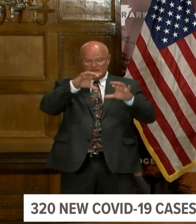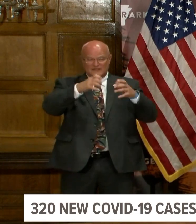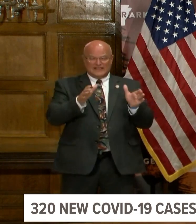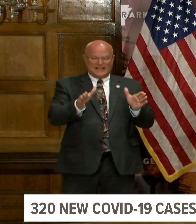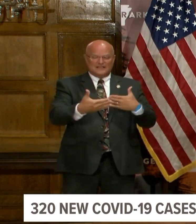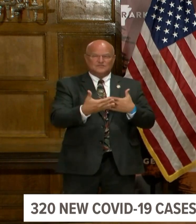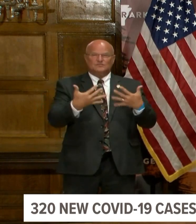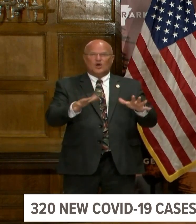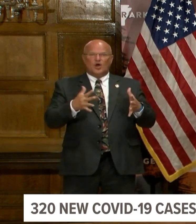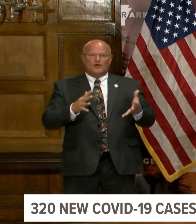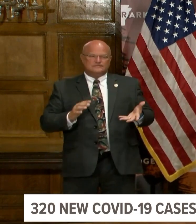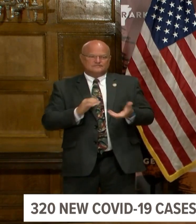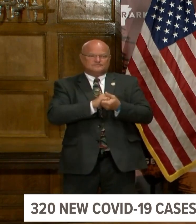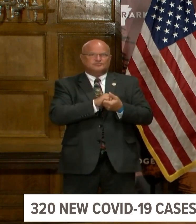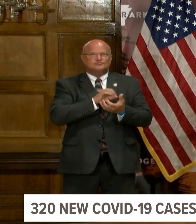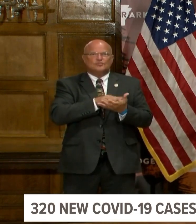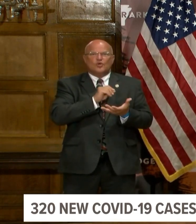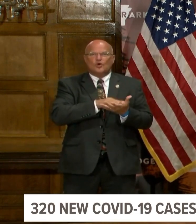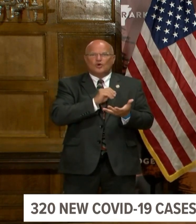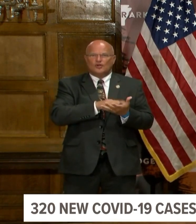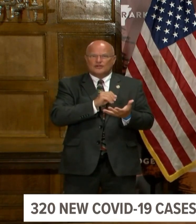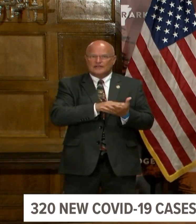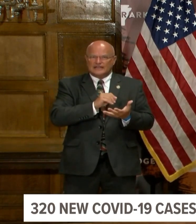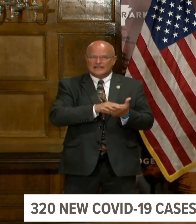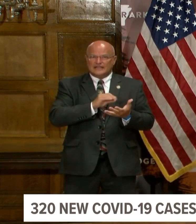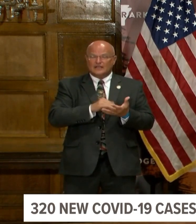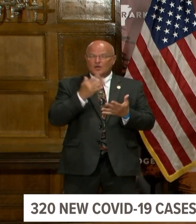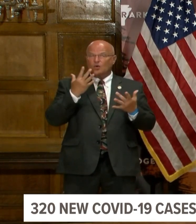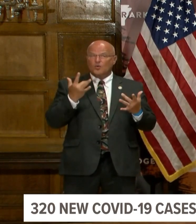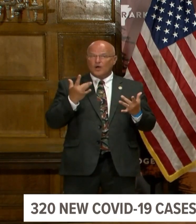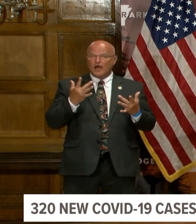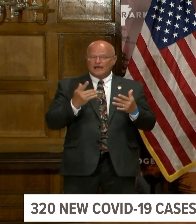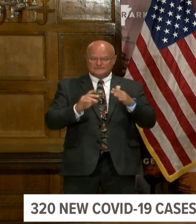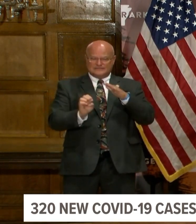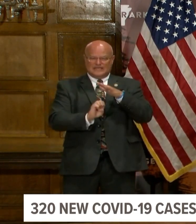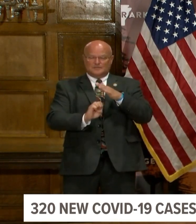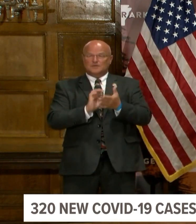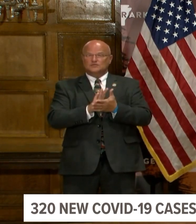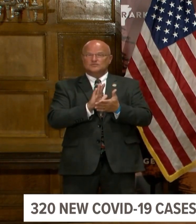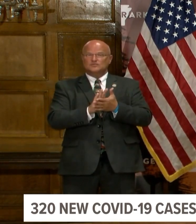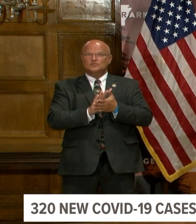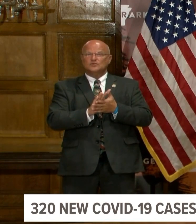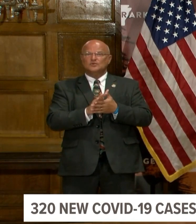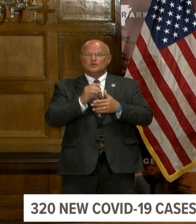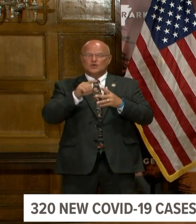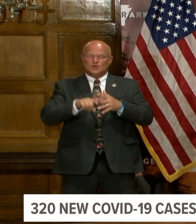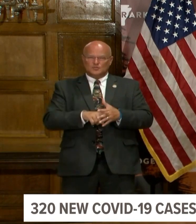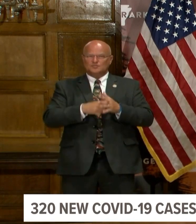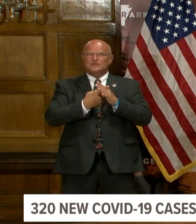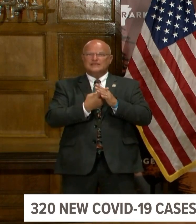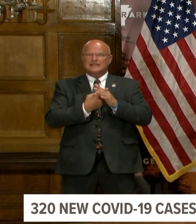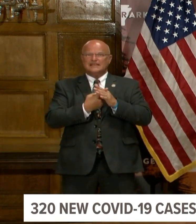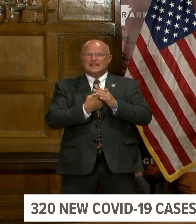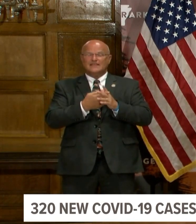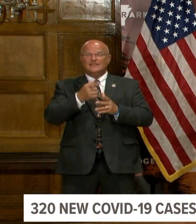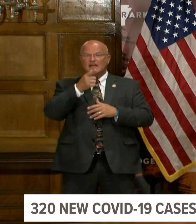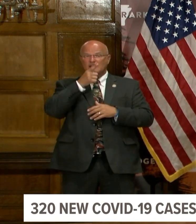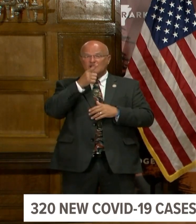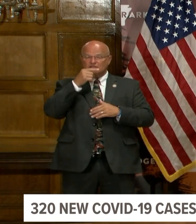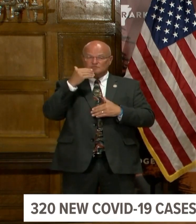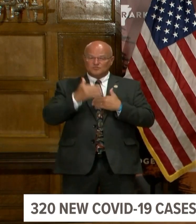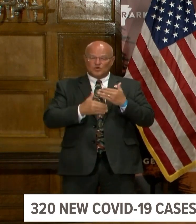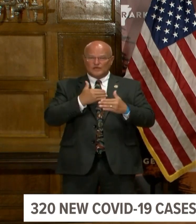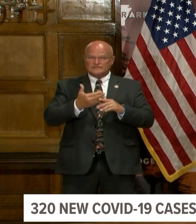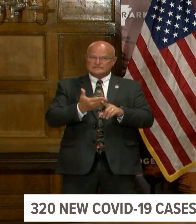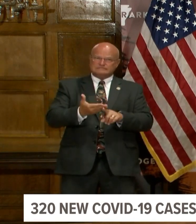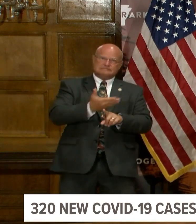they were already engaged in learning. Because in primary school, you typically begin the lunch process a